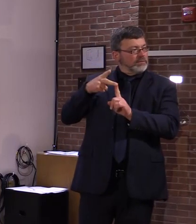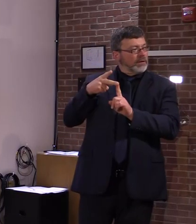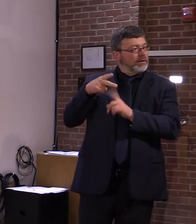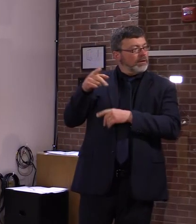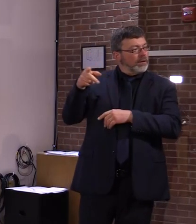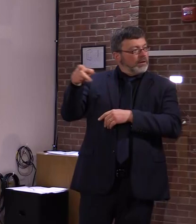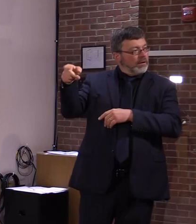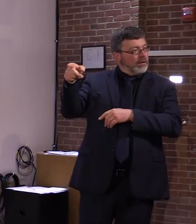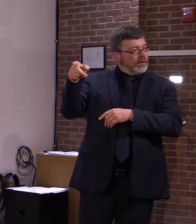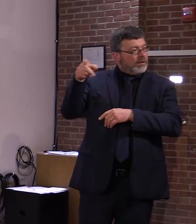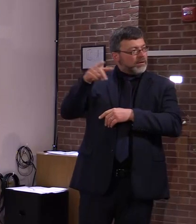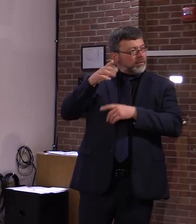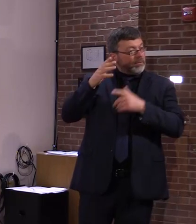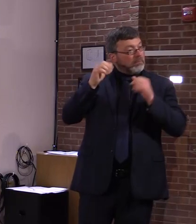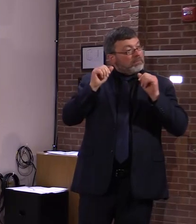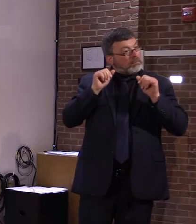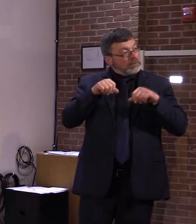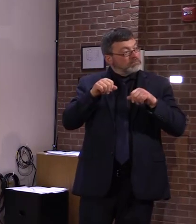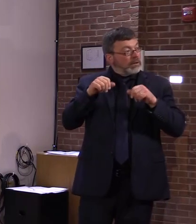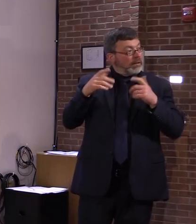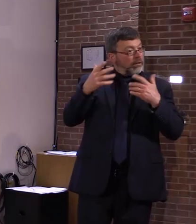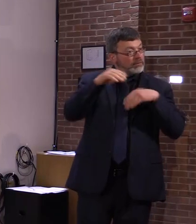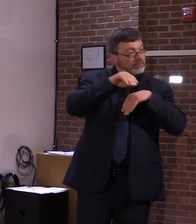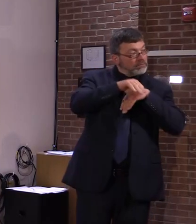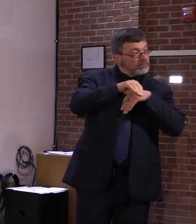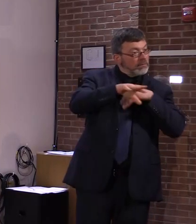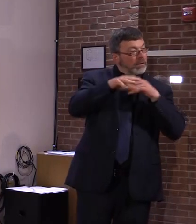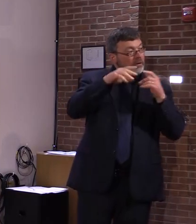schools since this initial announcement did not include them?